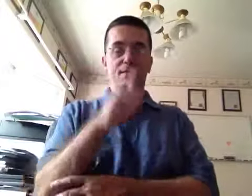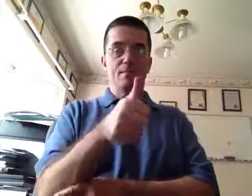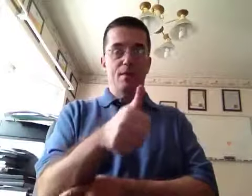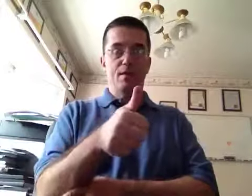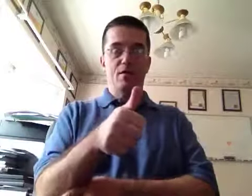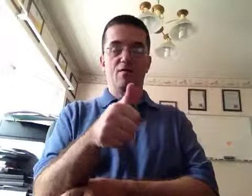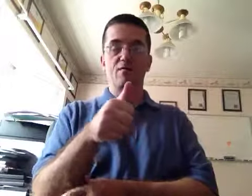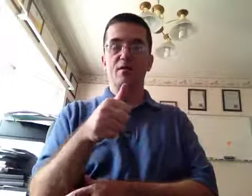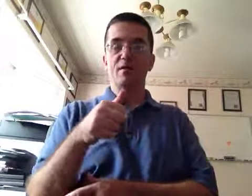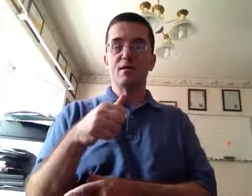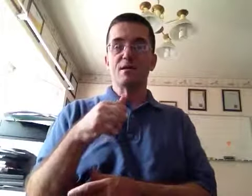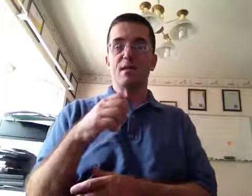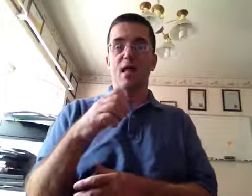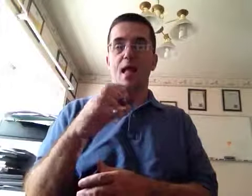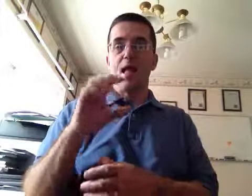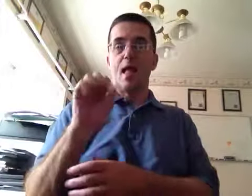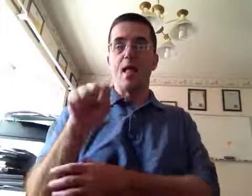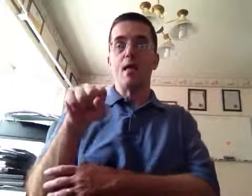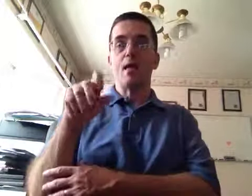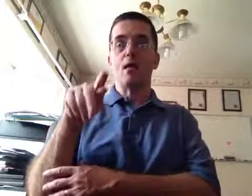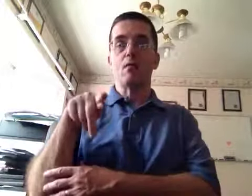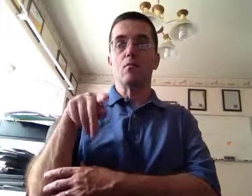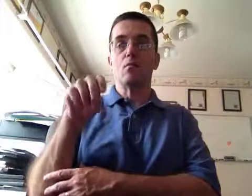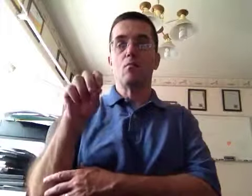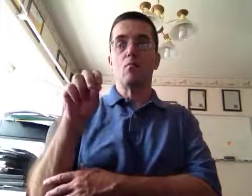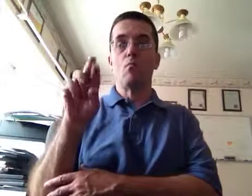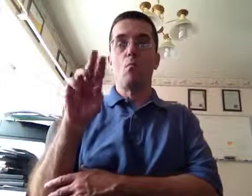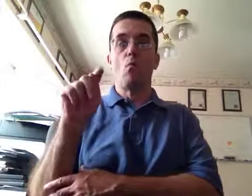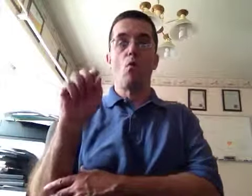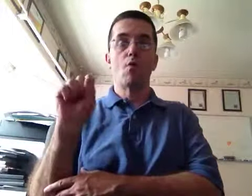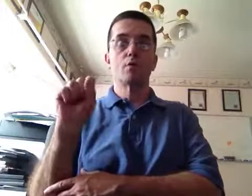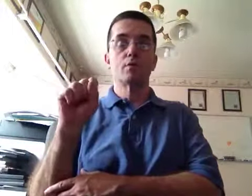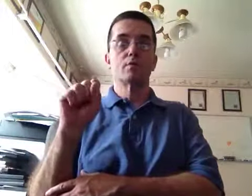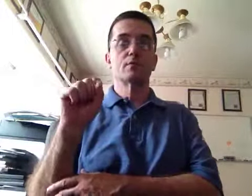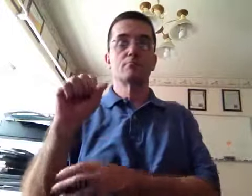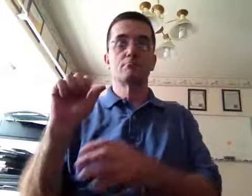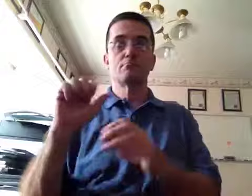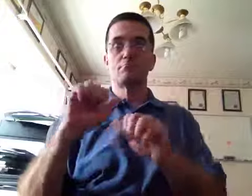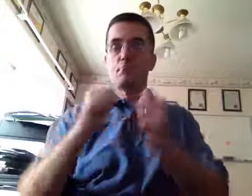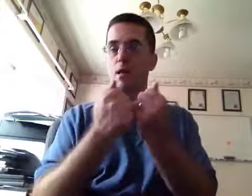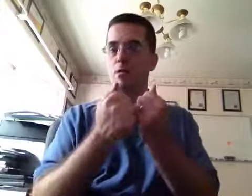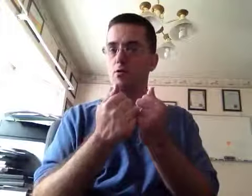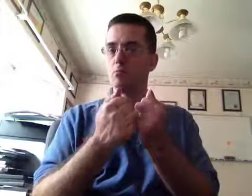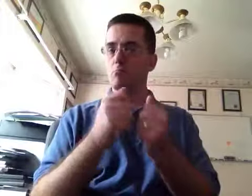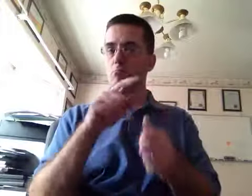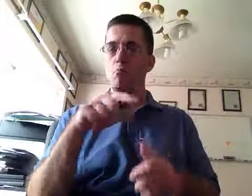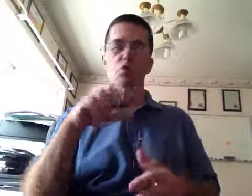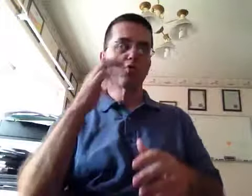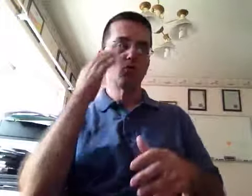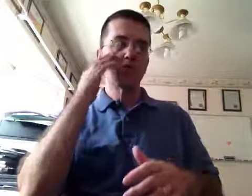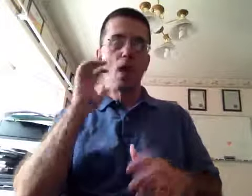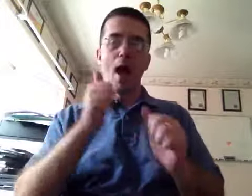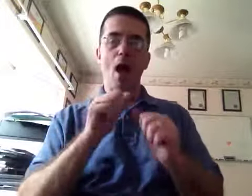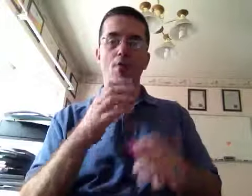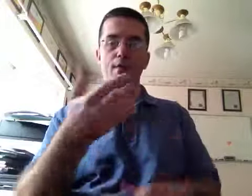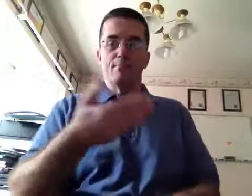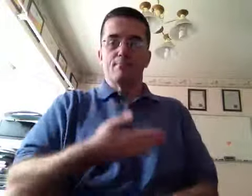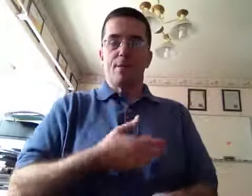how he gets somebody a job as a coach at a major university? How he gets somebody a job as a coach at in